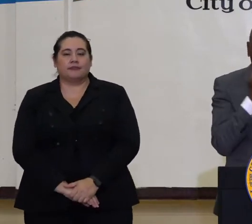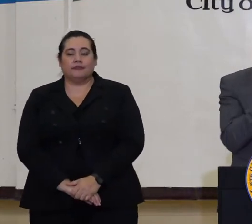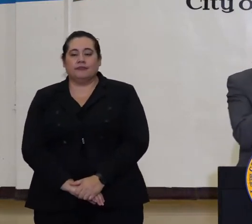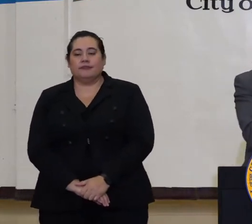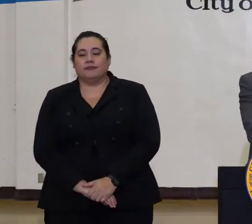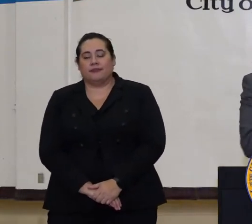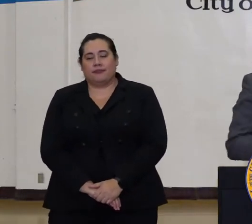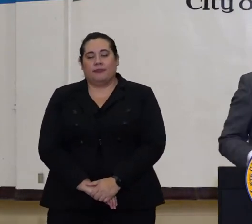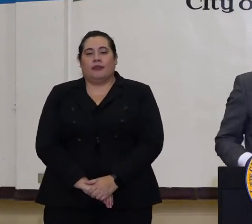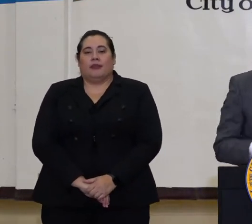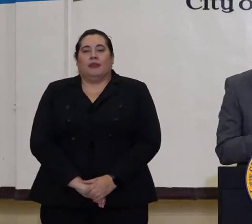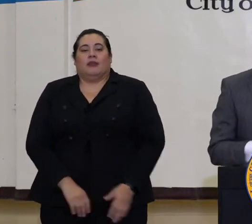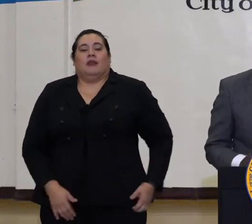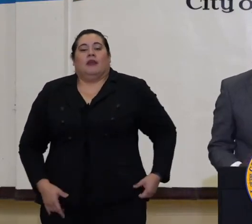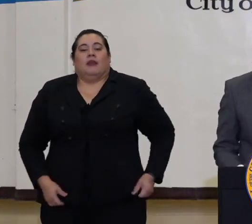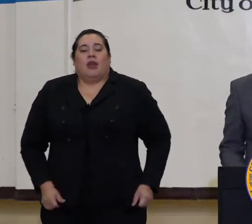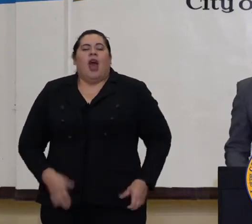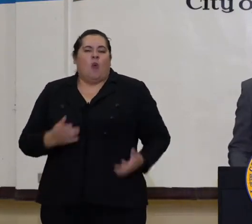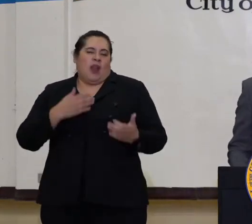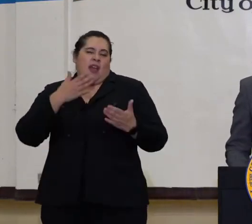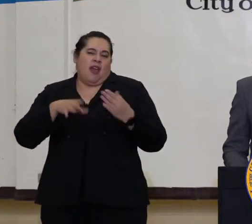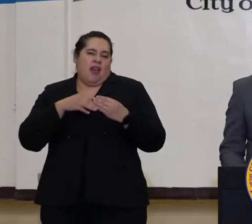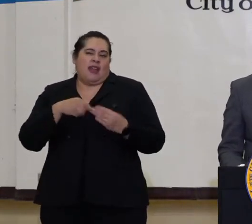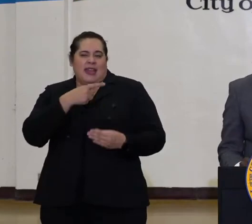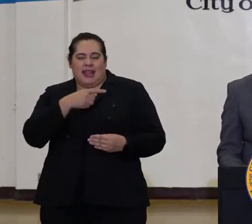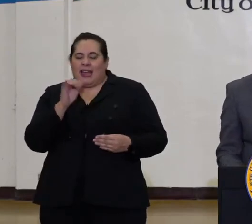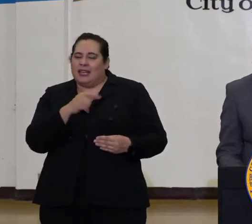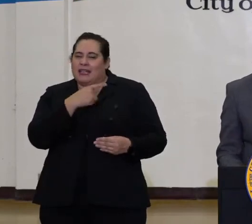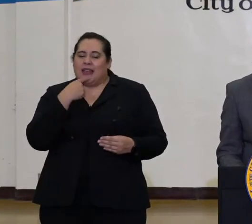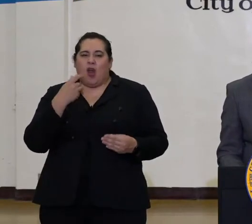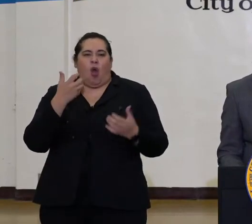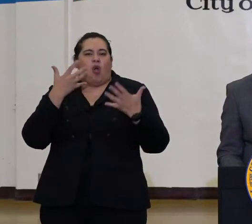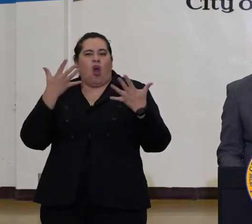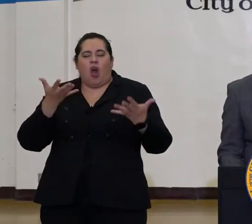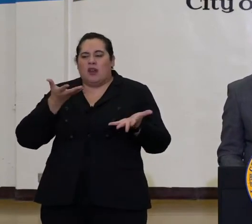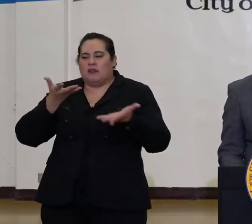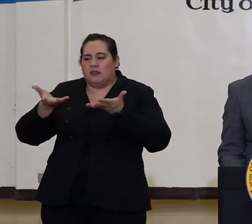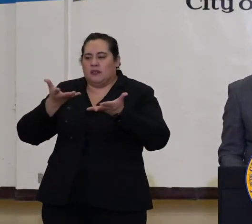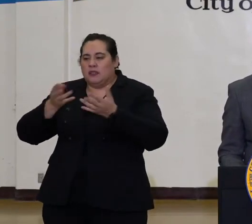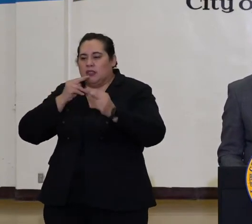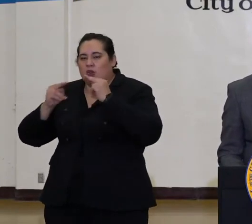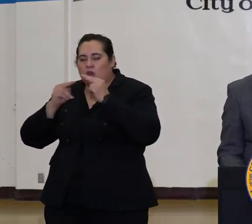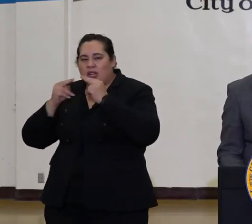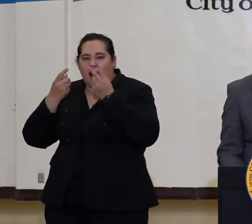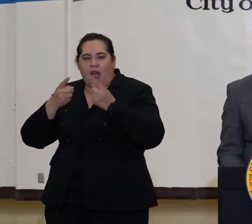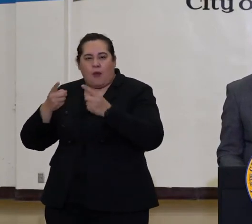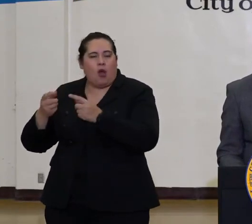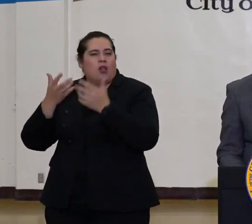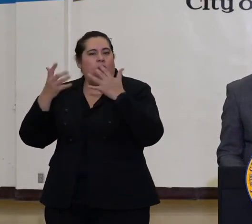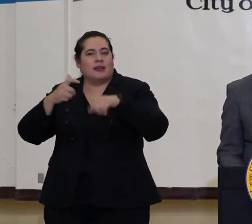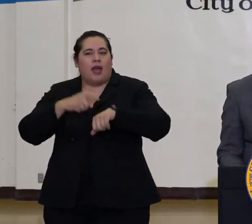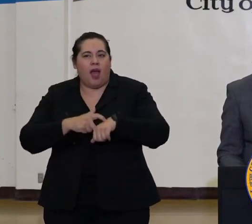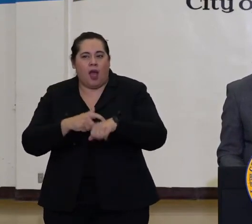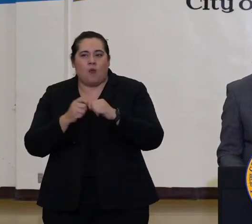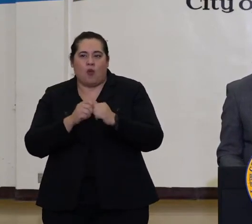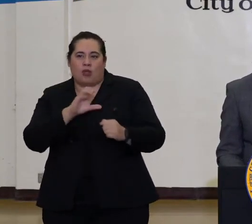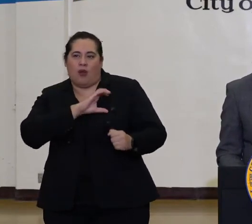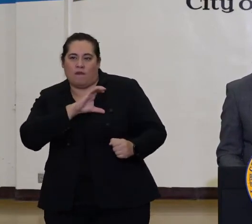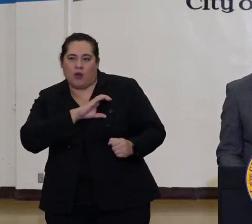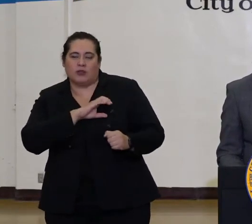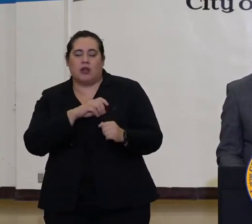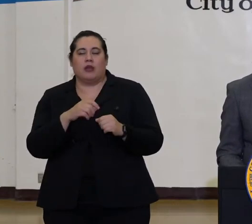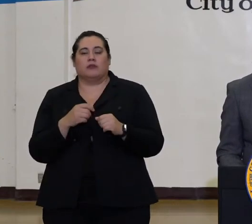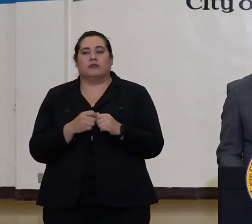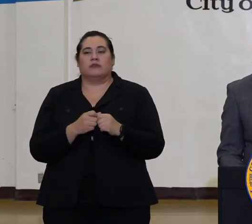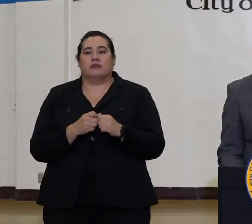And I would just add, as the governor stated, there was a lot of negotiations that went on with this. We spent a lot of time with law enforcement,